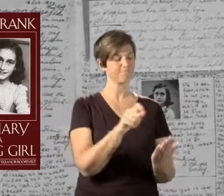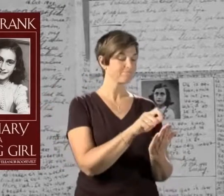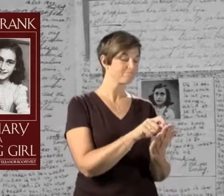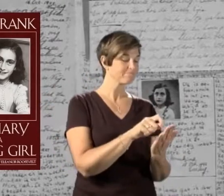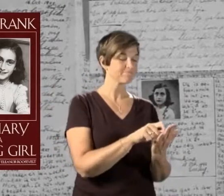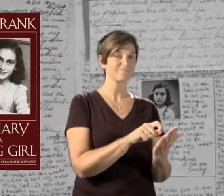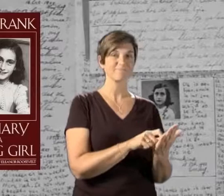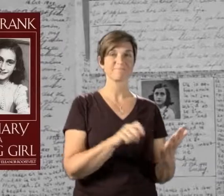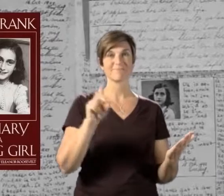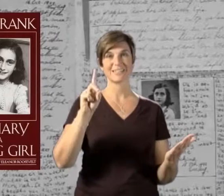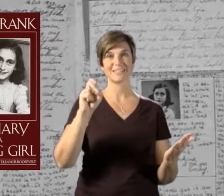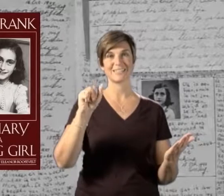1944. Dear Kitty,